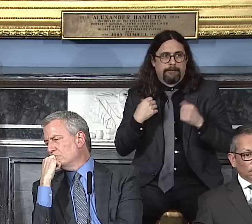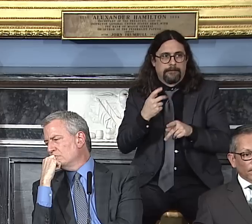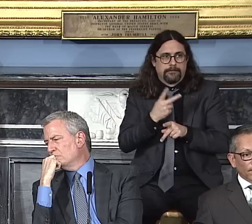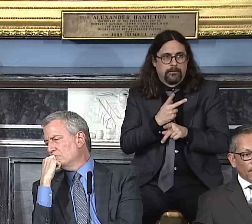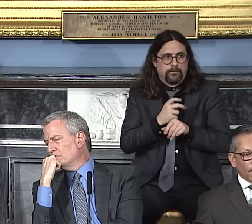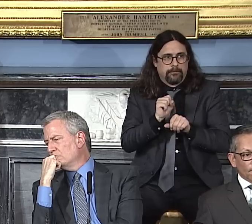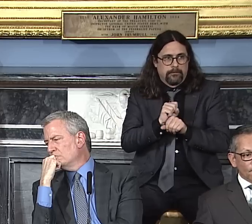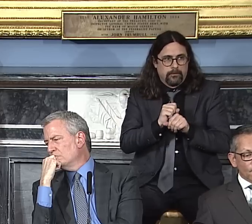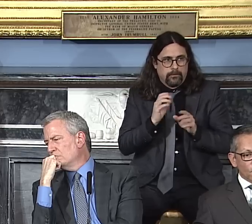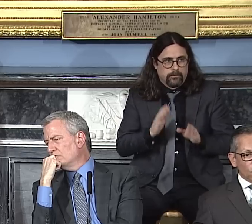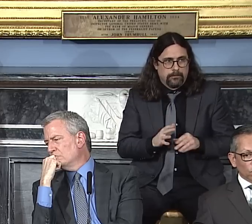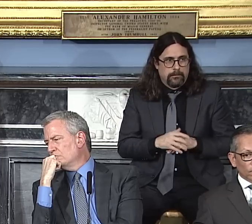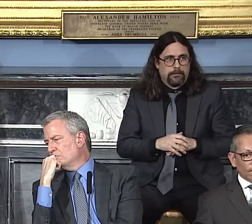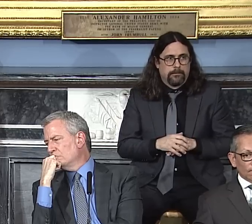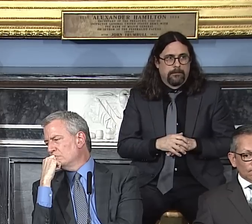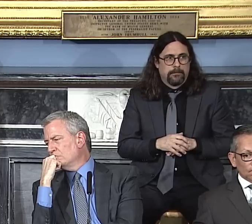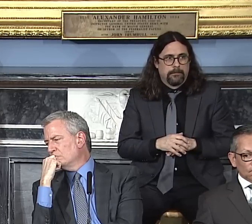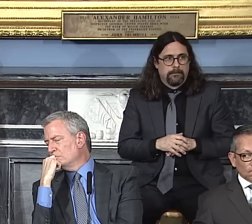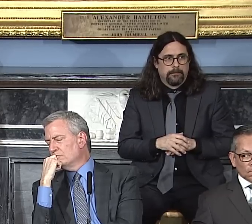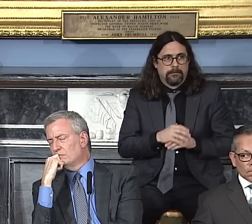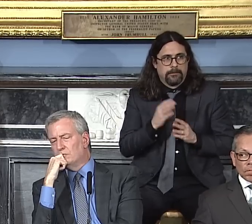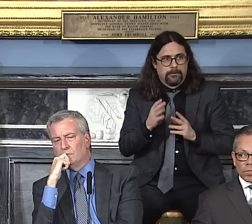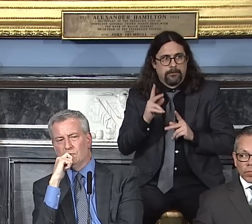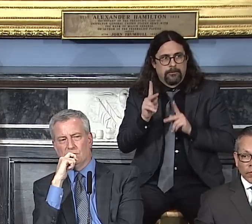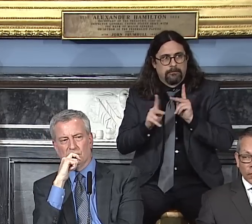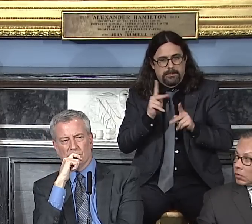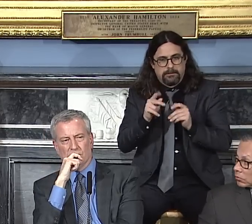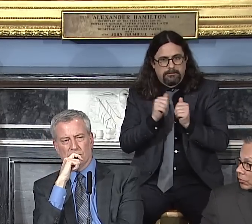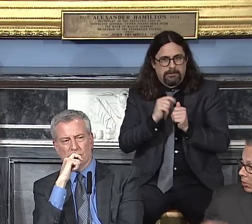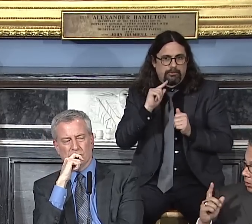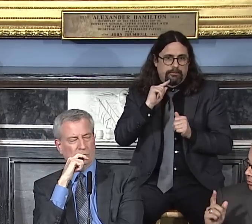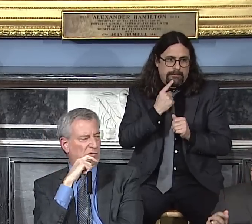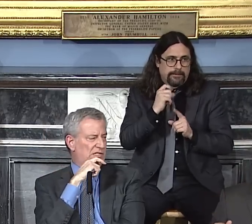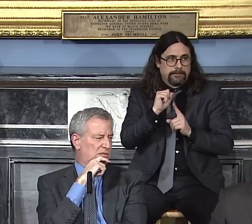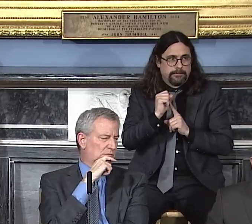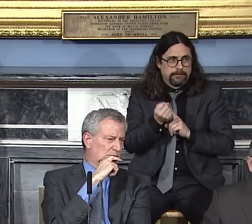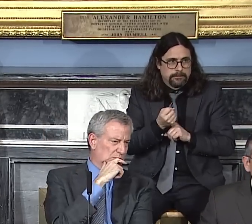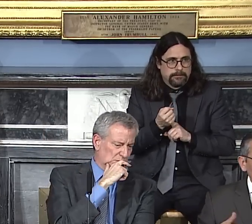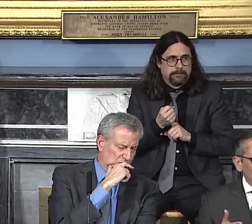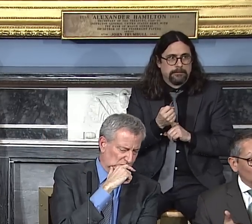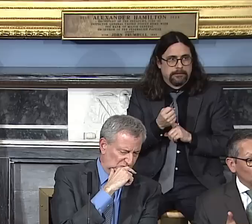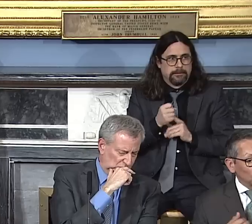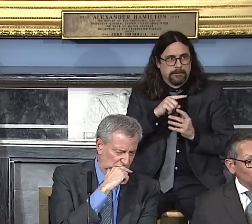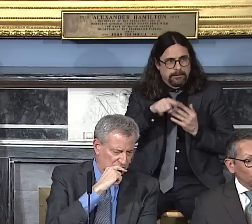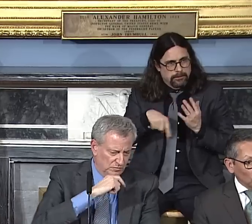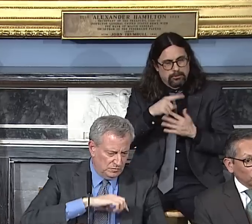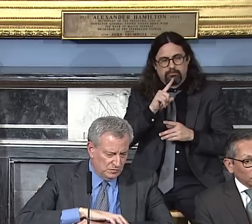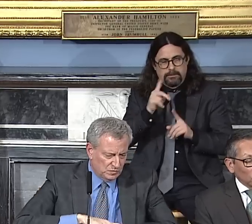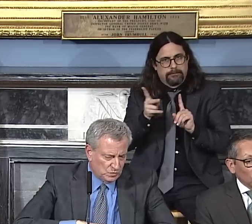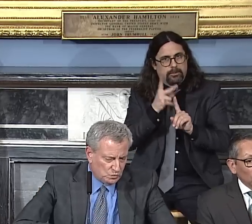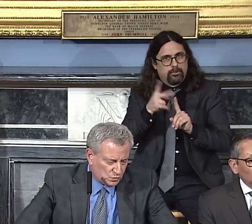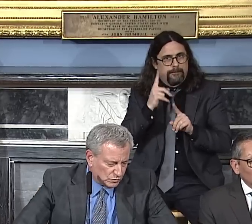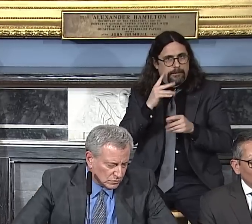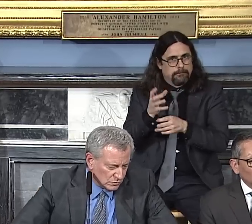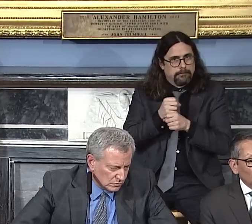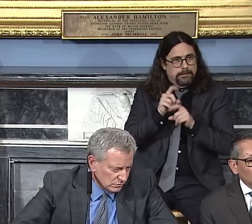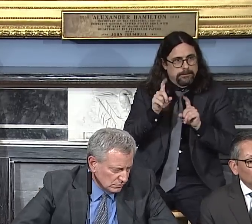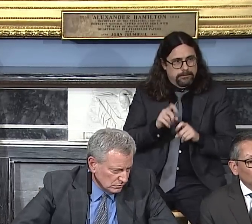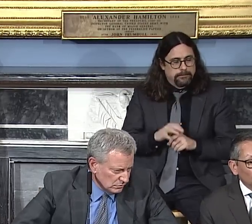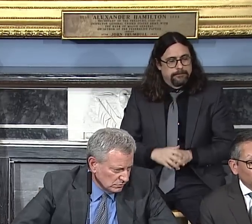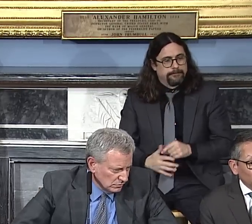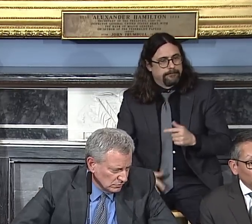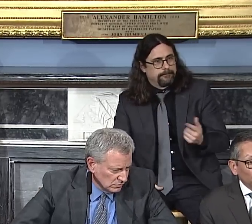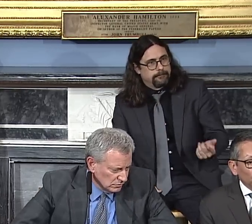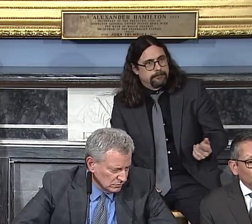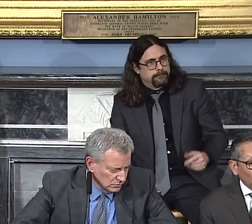condition, and really reserving that capacity for the sickest. If I may. Please. Also, you probably know the governor